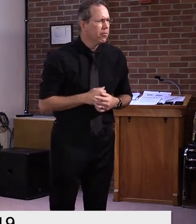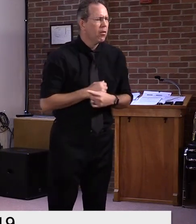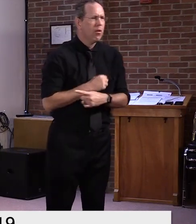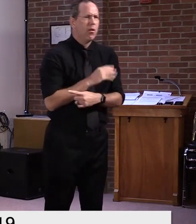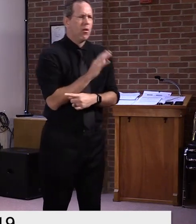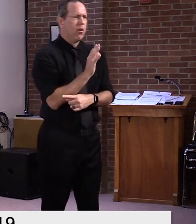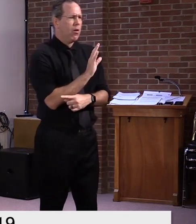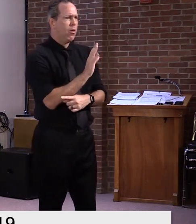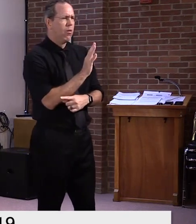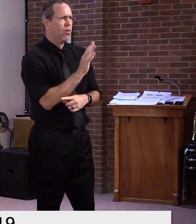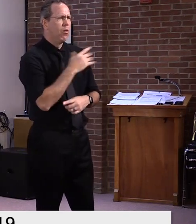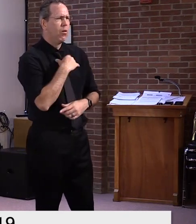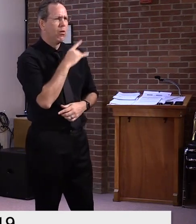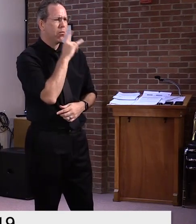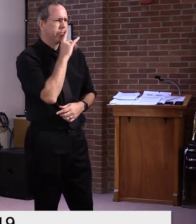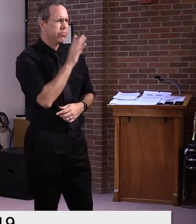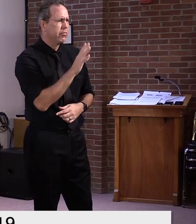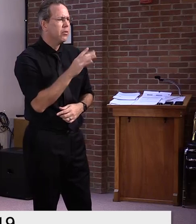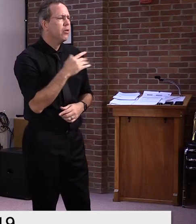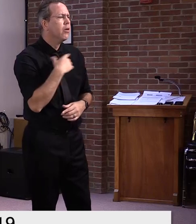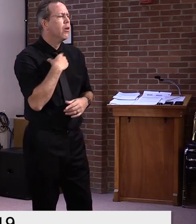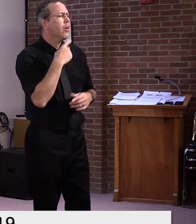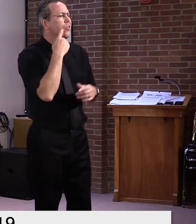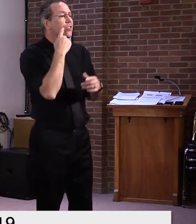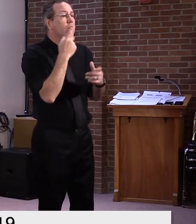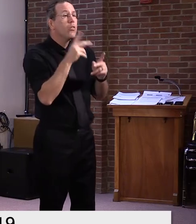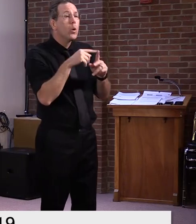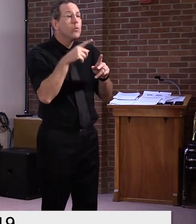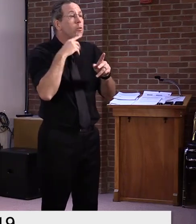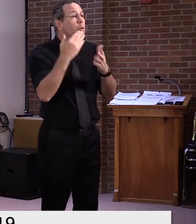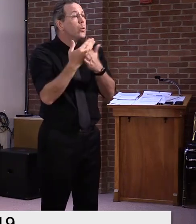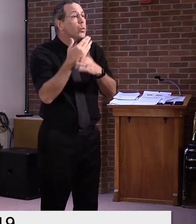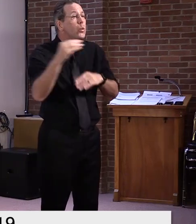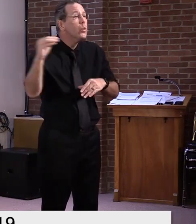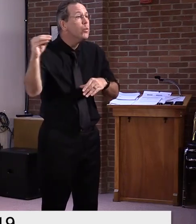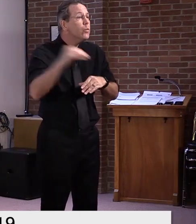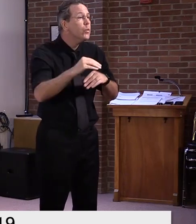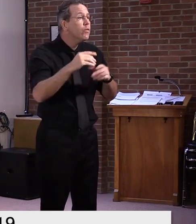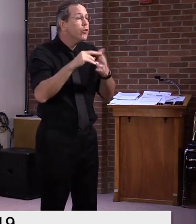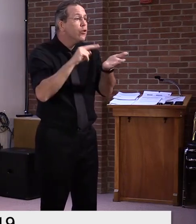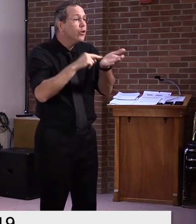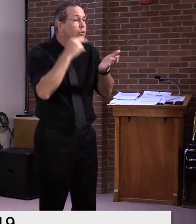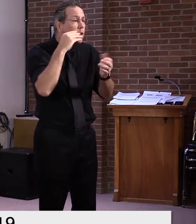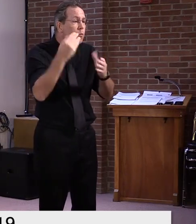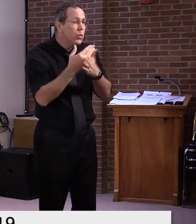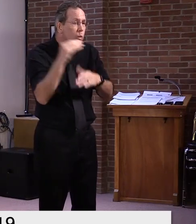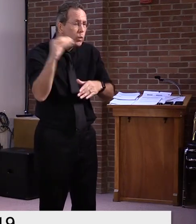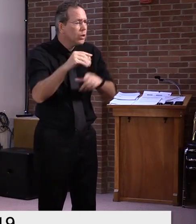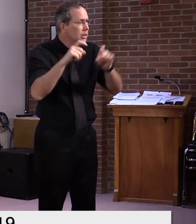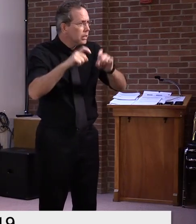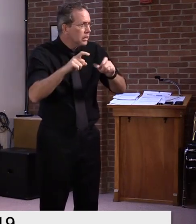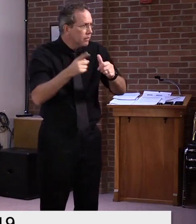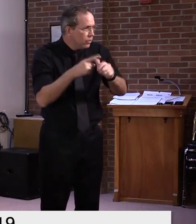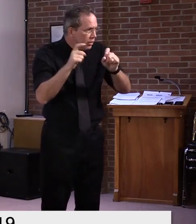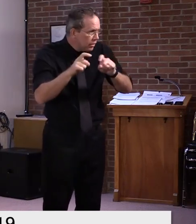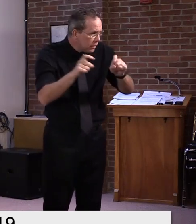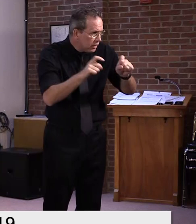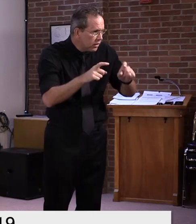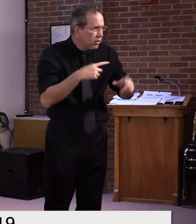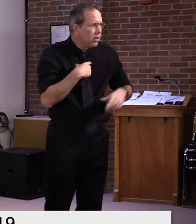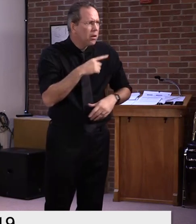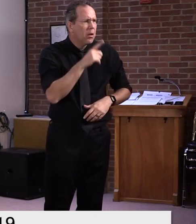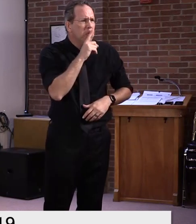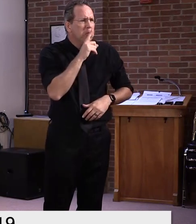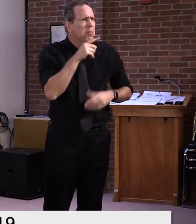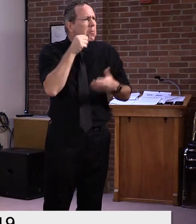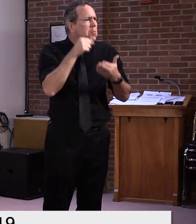a quarantine period of 14 days, and then some testing with that. In terms of the